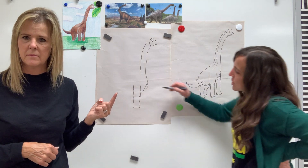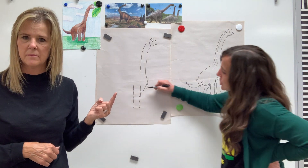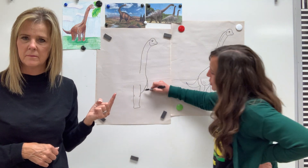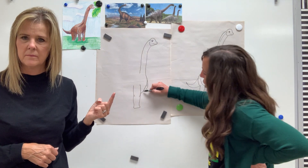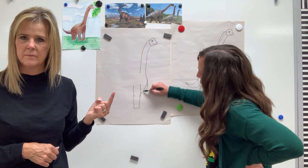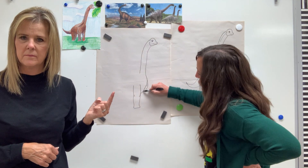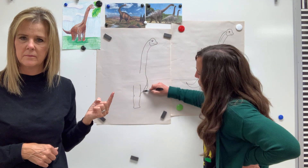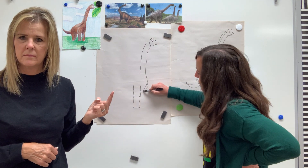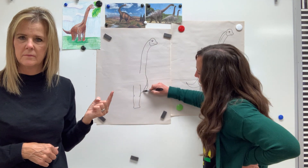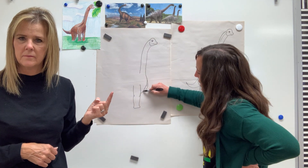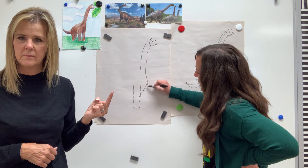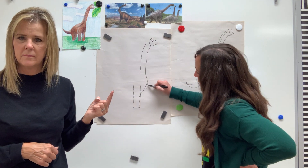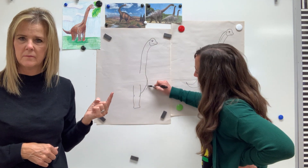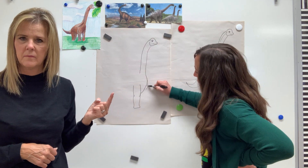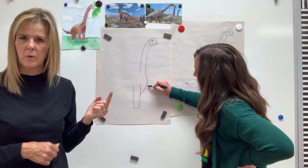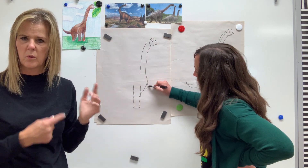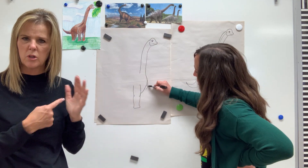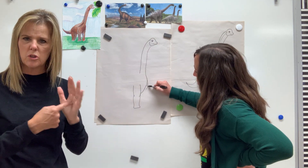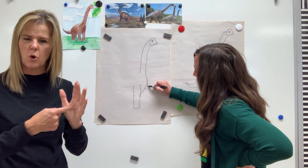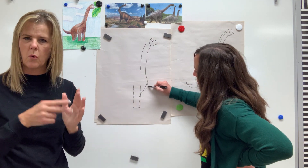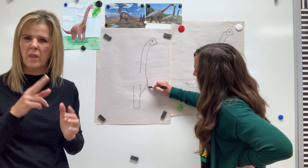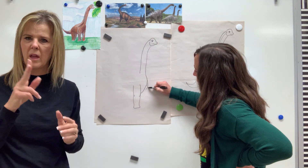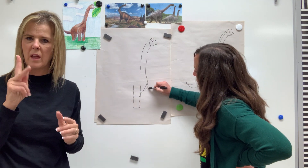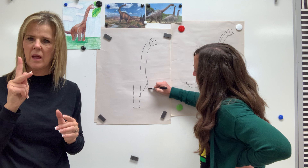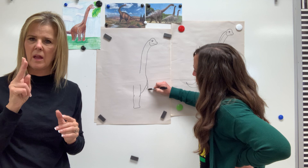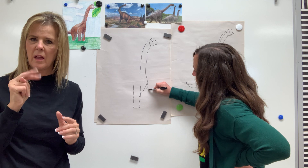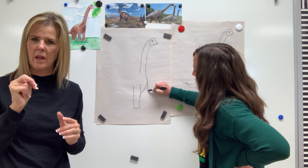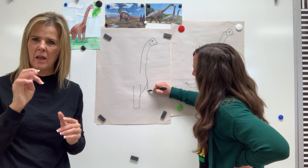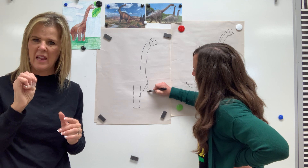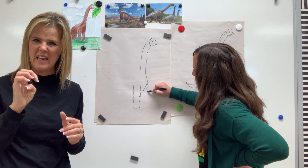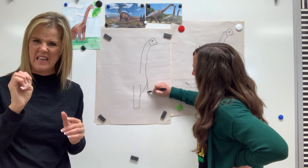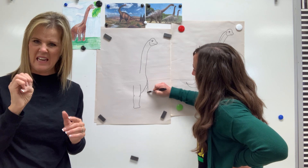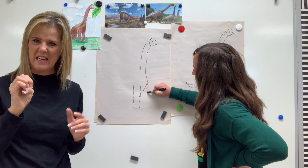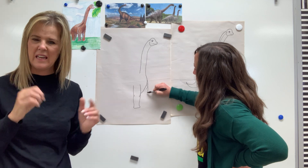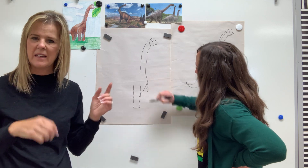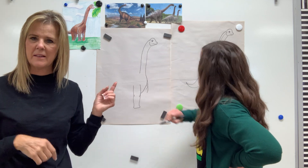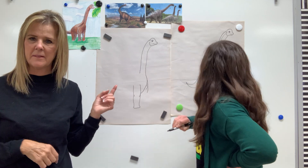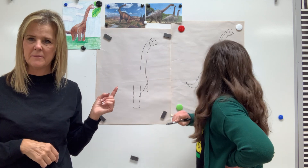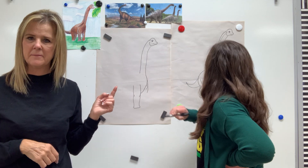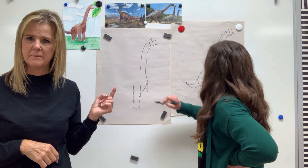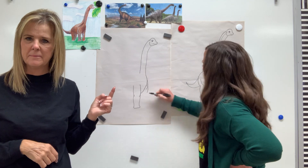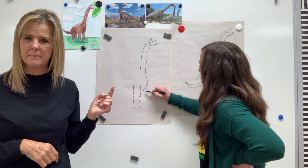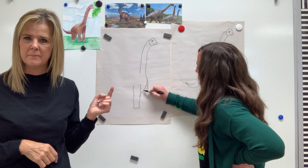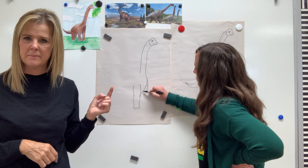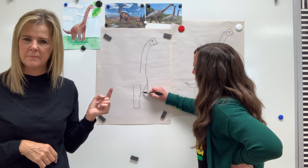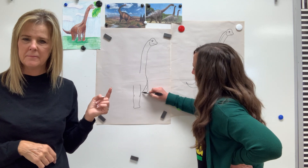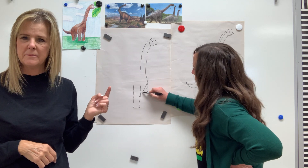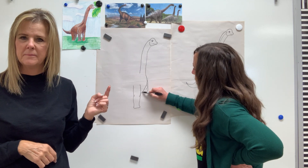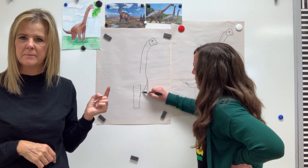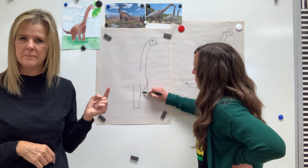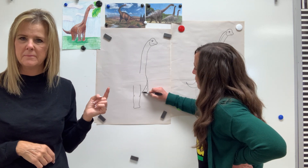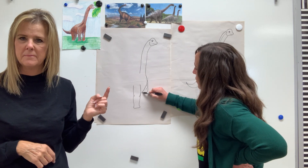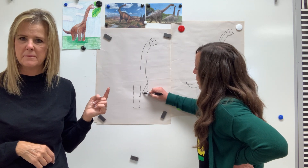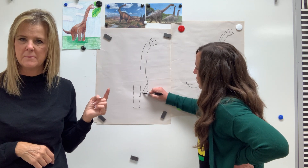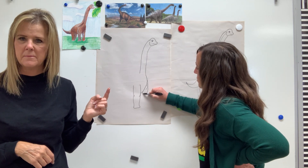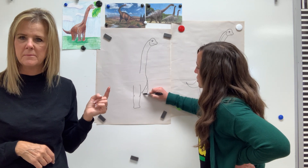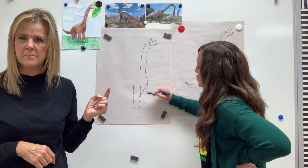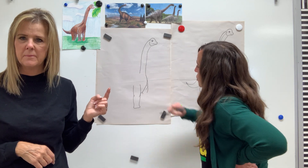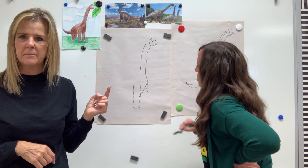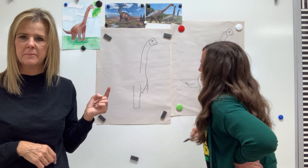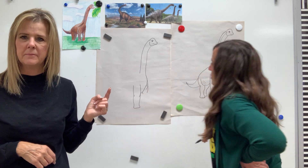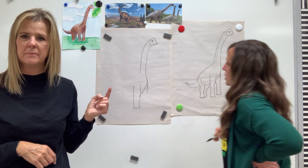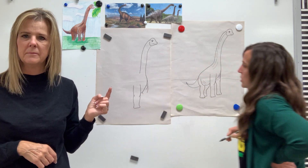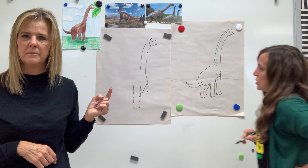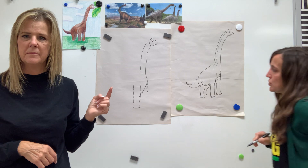And then we're gonna show sort of that knee area. So I'm gonna make another curve line that comes down and come over a little